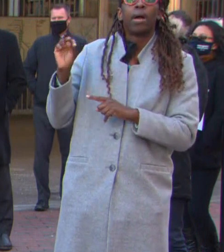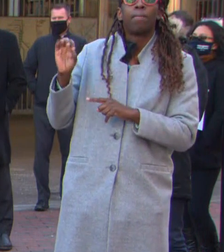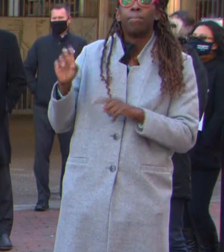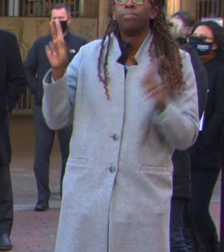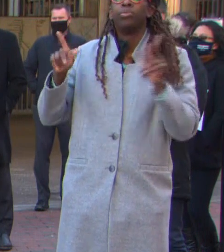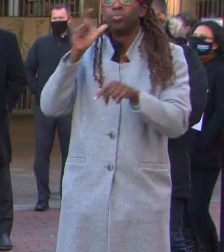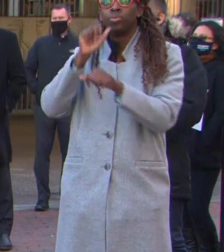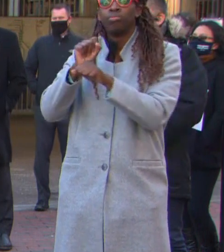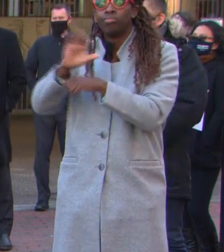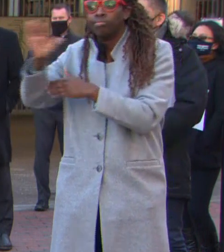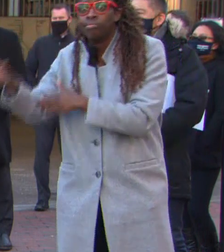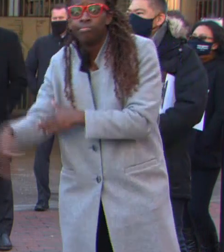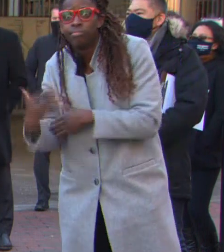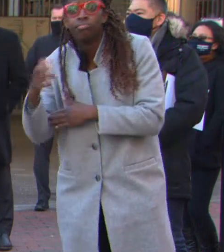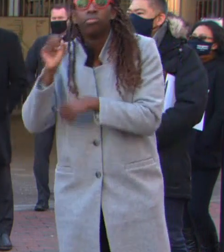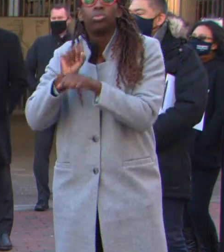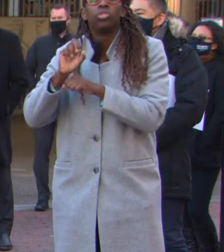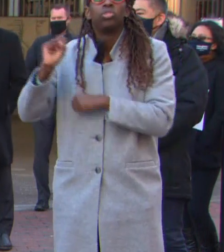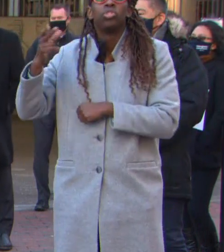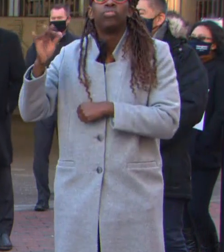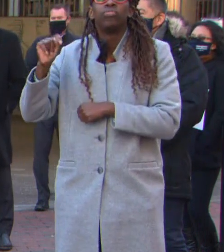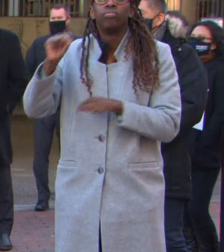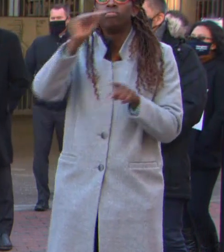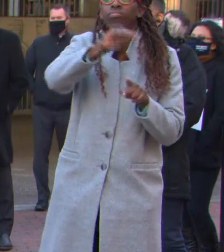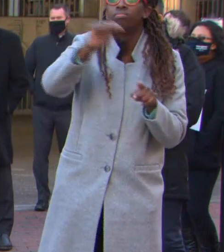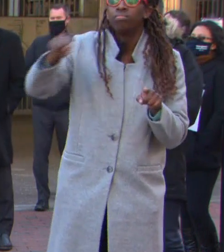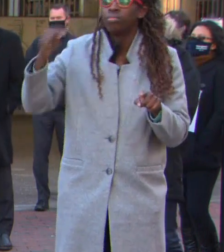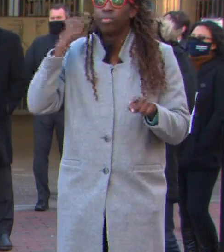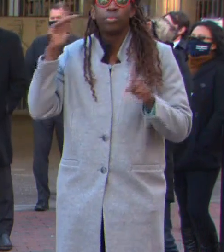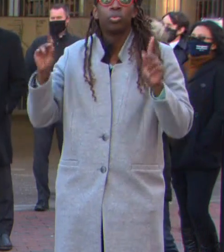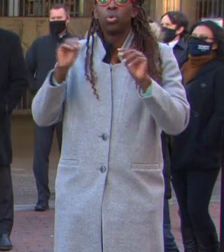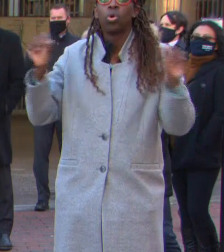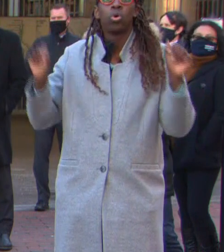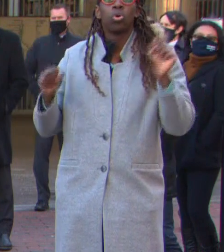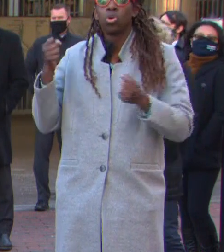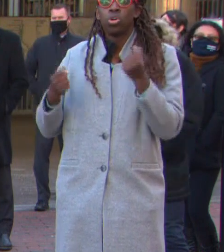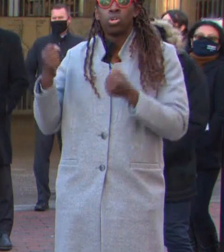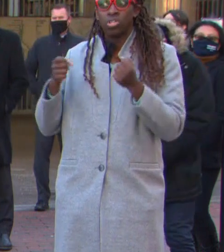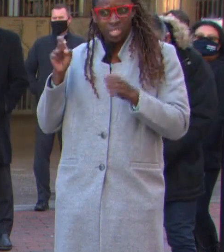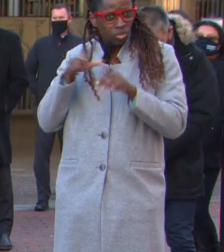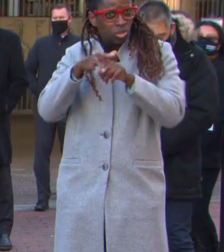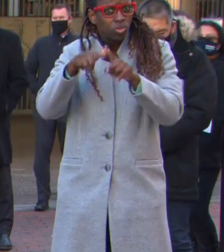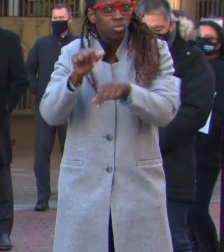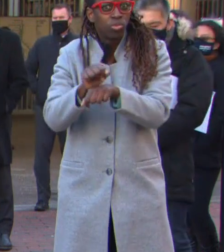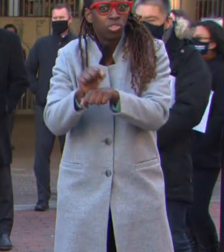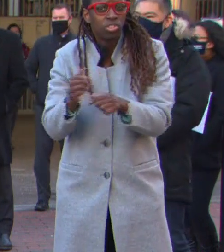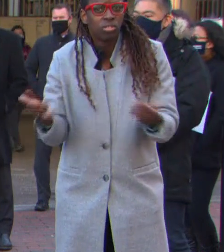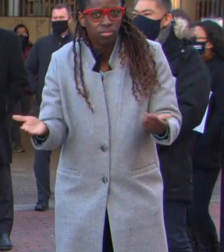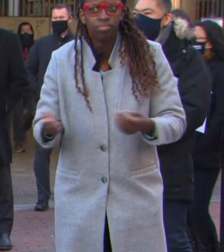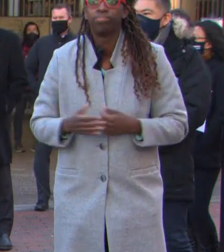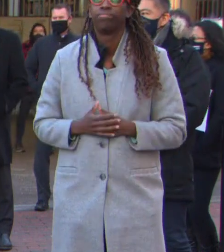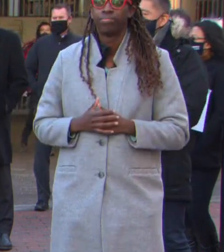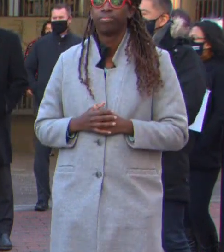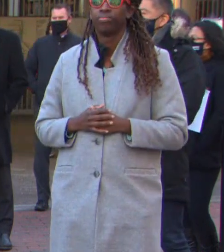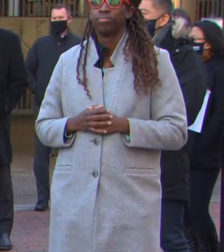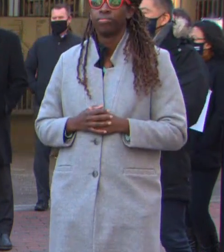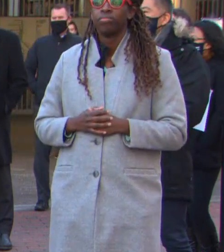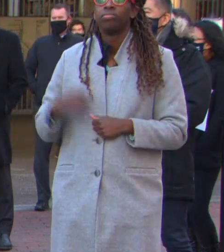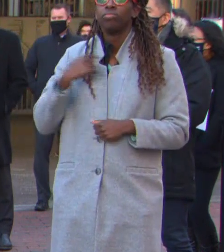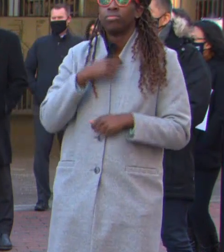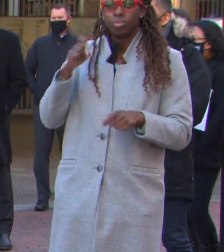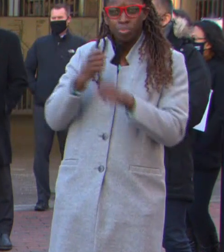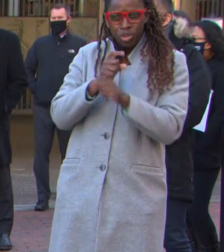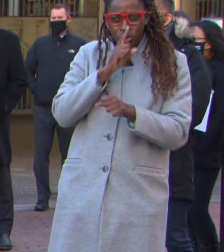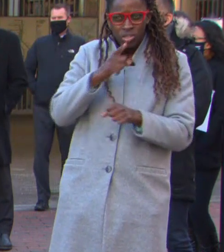car, who can come into work. That impacts our essential workers as well, who are keeping our city running and don't